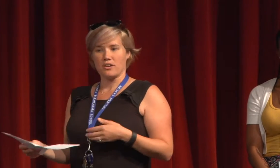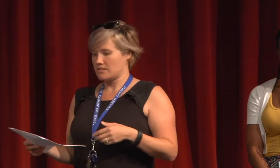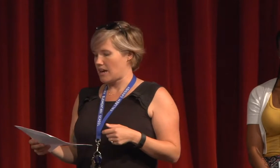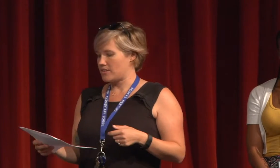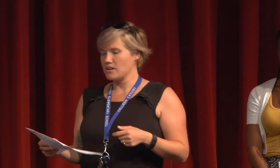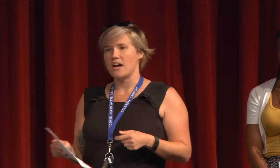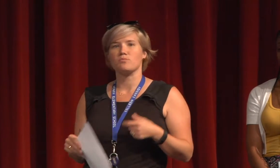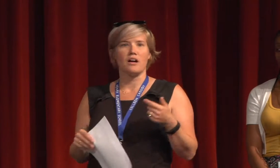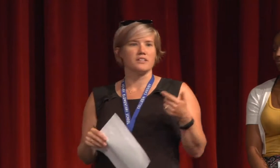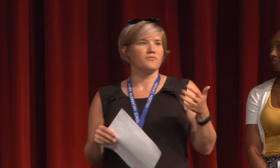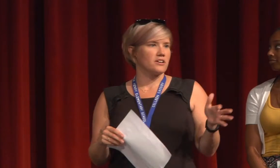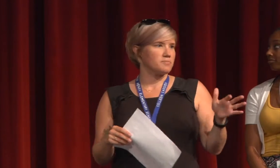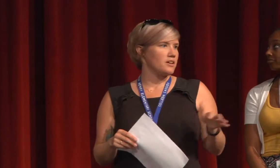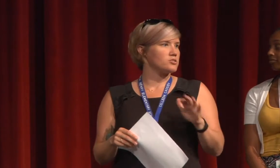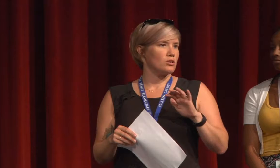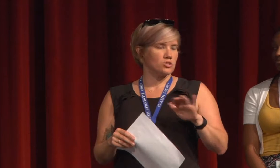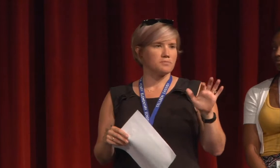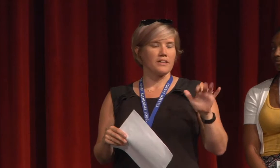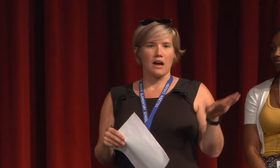spoken together, as well as finger spelling, so just spelling